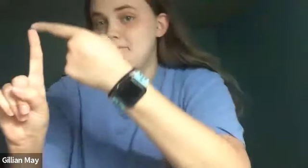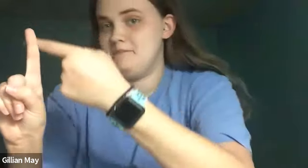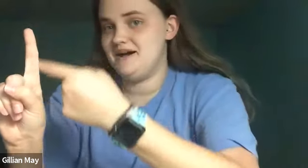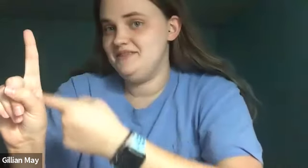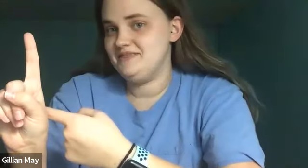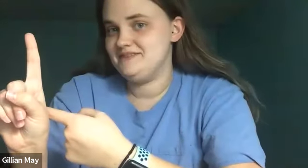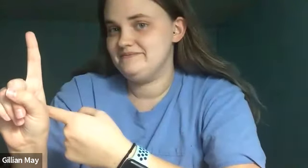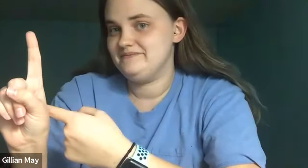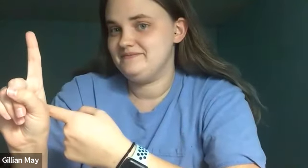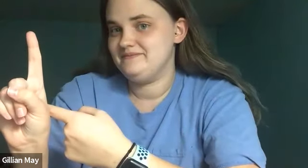Then month.